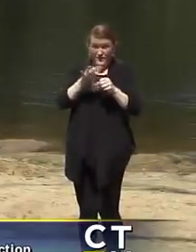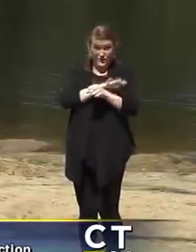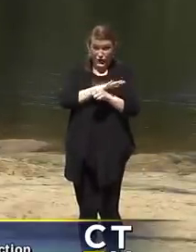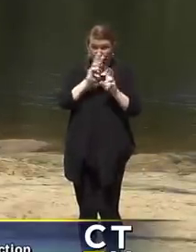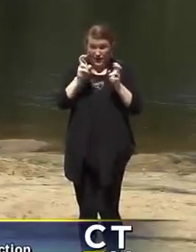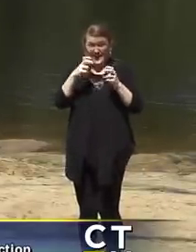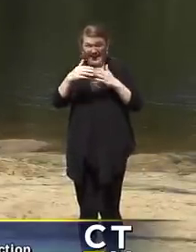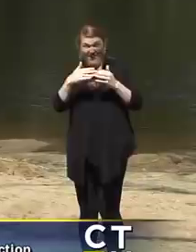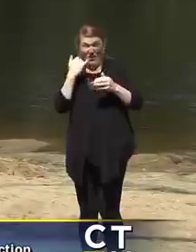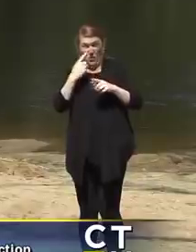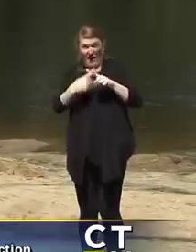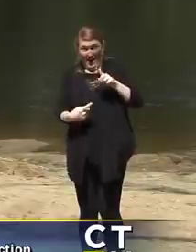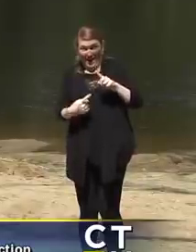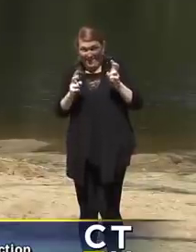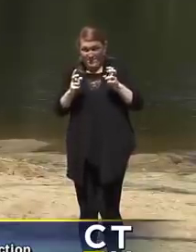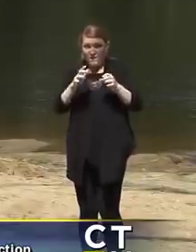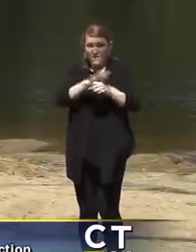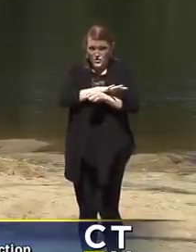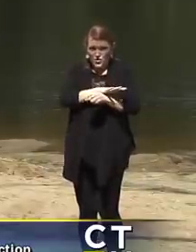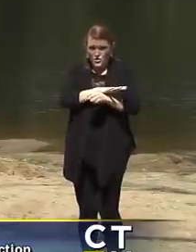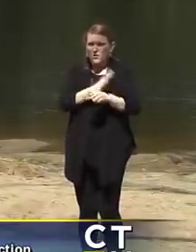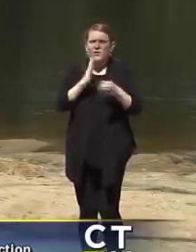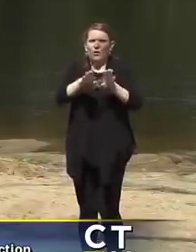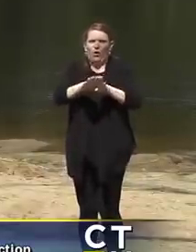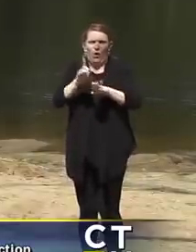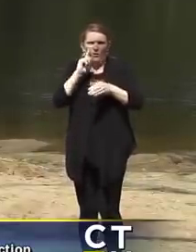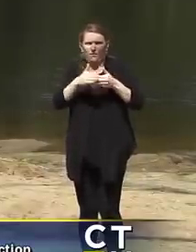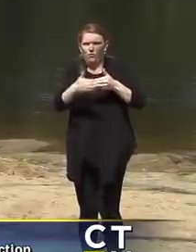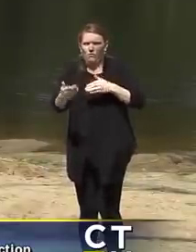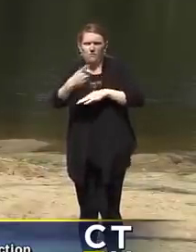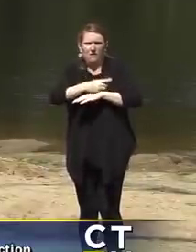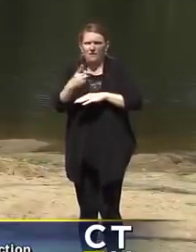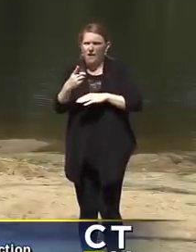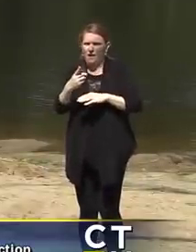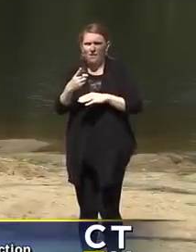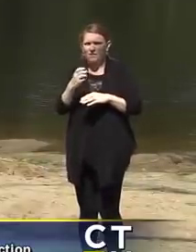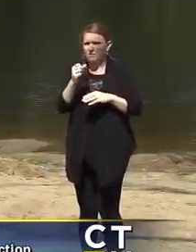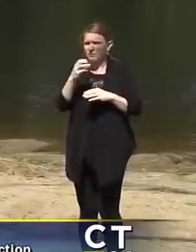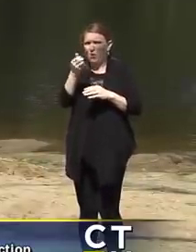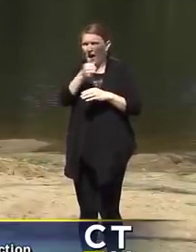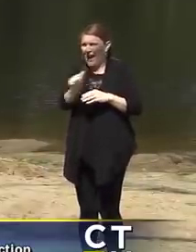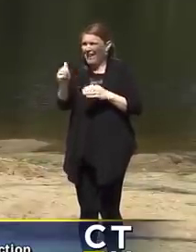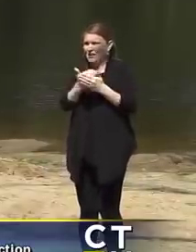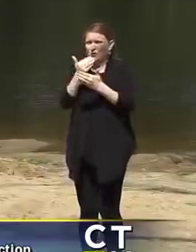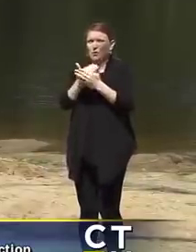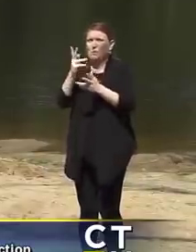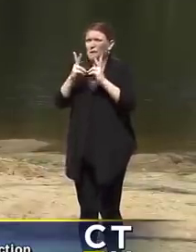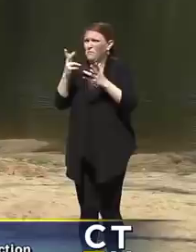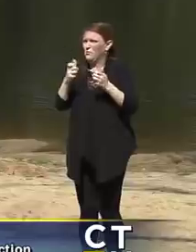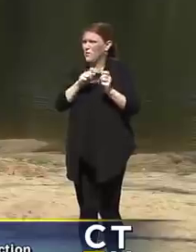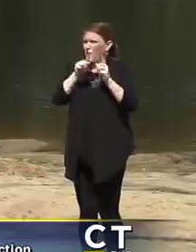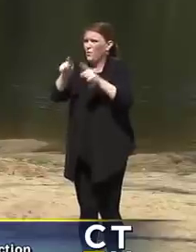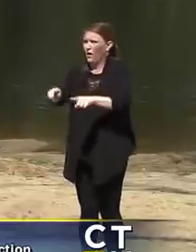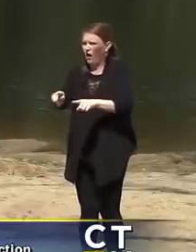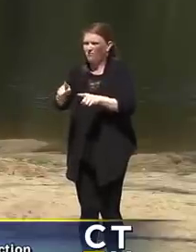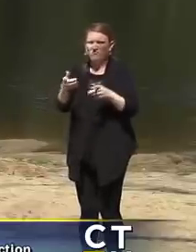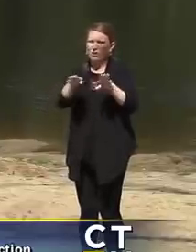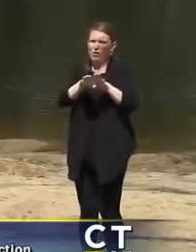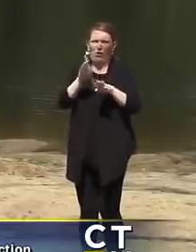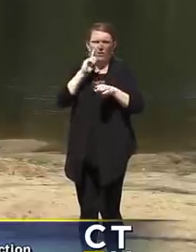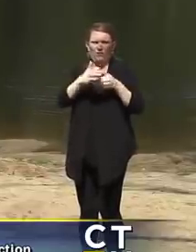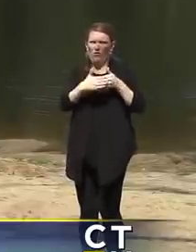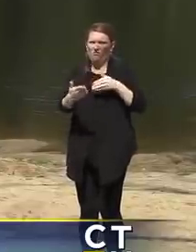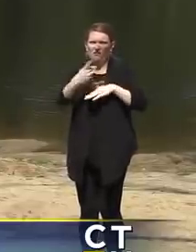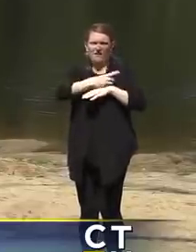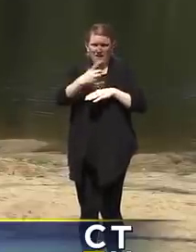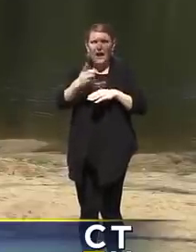They will reopen the next day, but no one else will be able to come into the park once it's closed for the day. So we're seeing that,